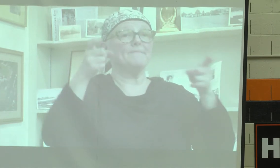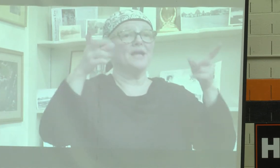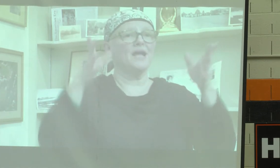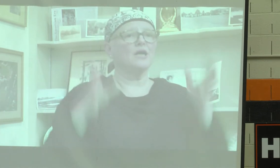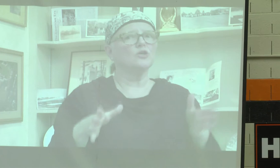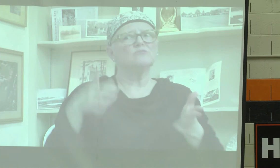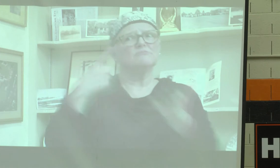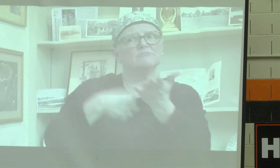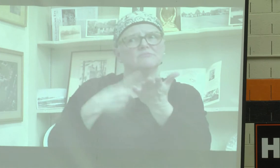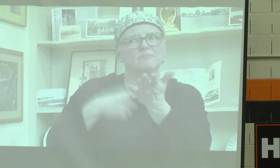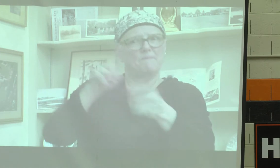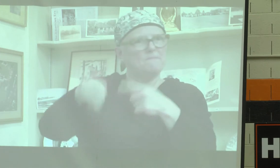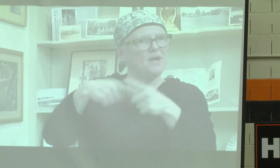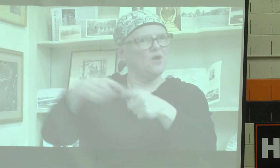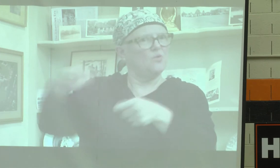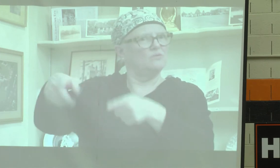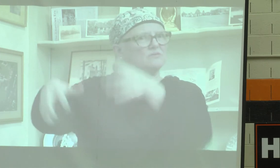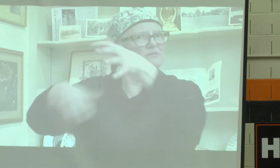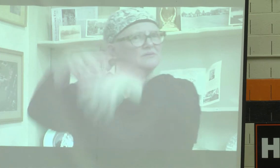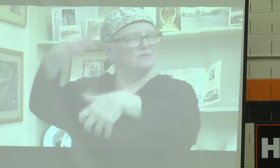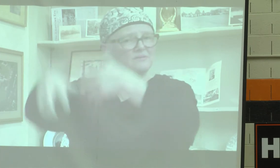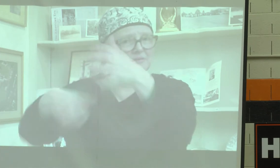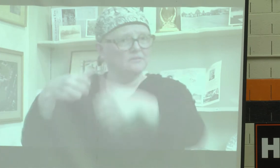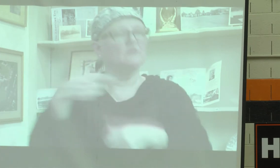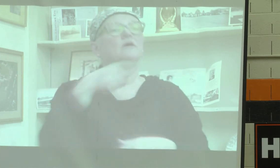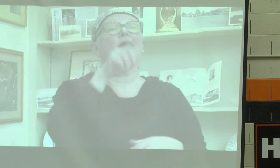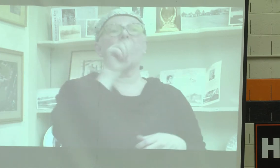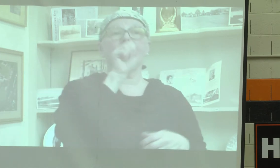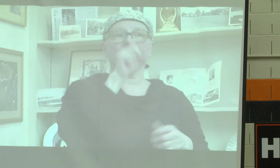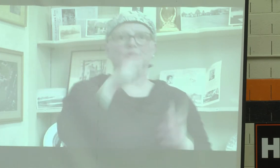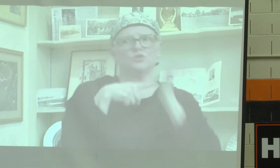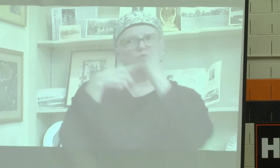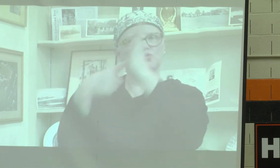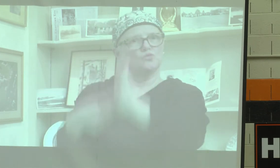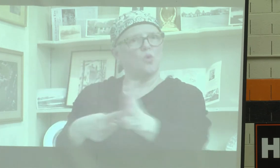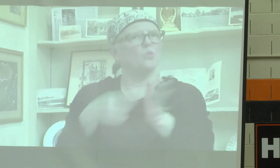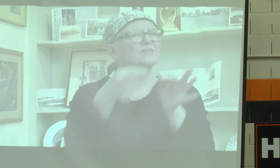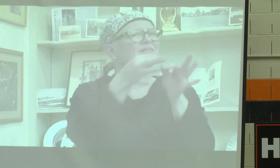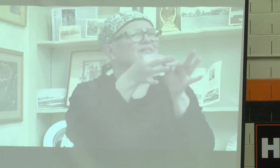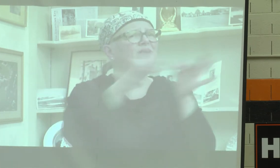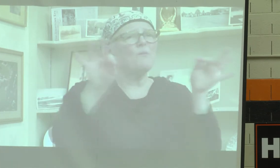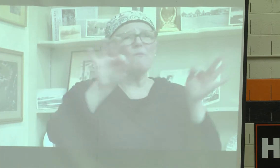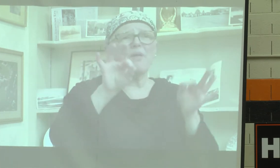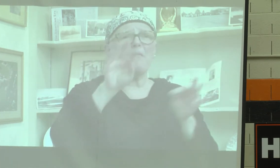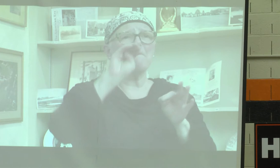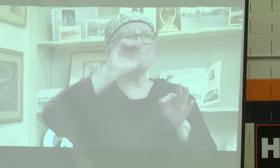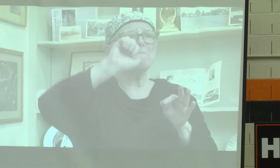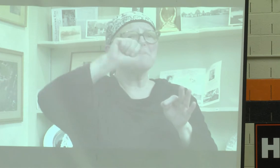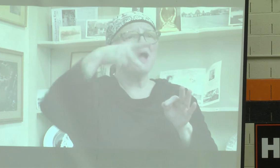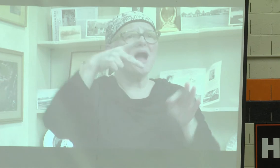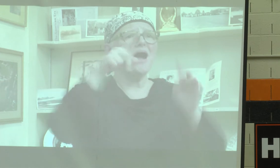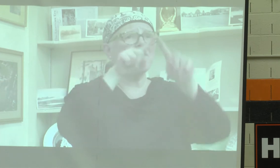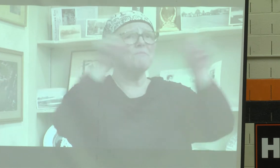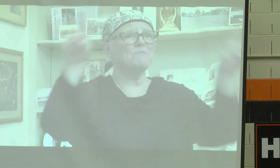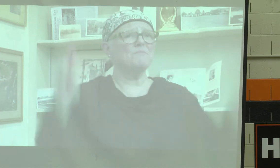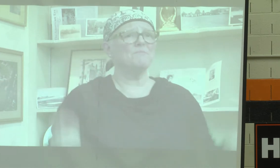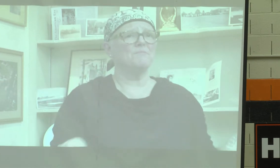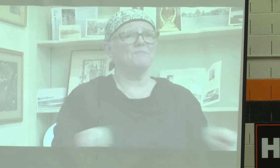and talked to the company manager who was in charge of the demolition about retrieving the time capsule. They were shown a simple